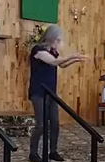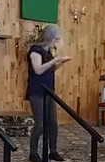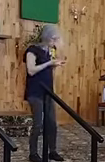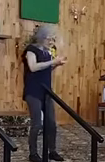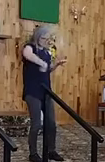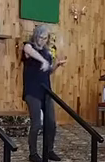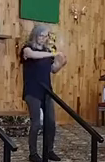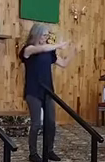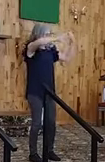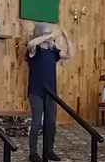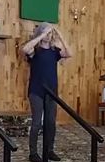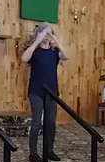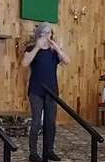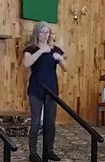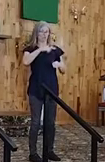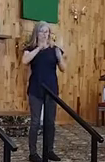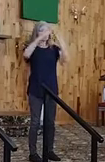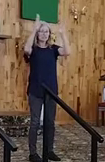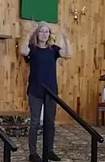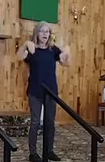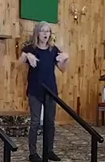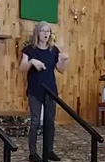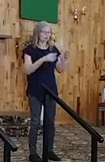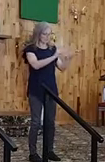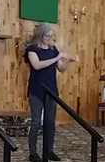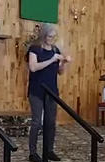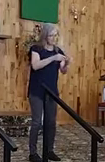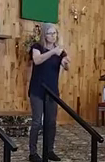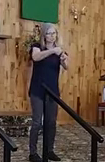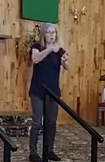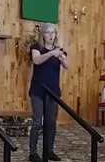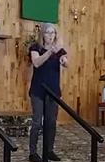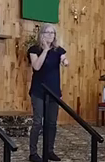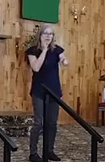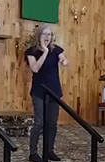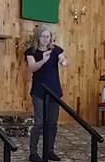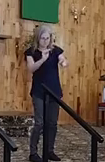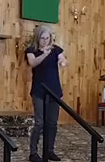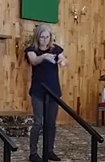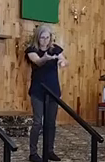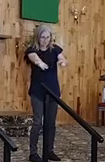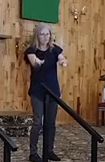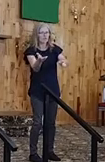community, into the religious house, and he put him in his own bed.